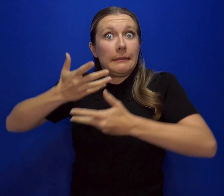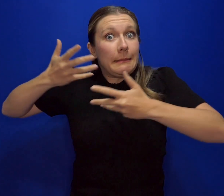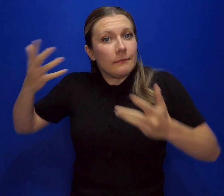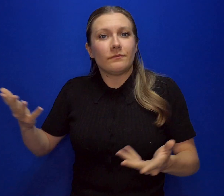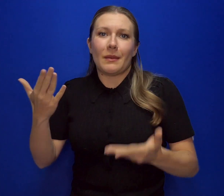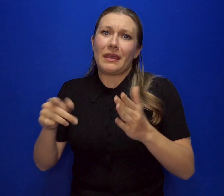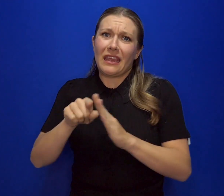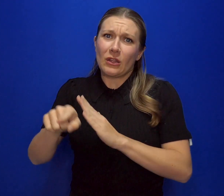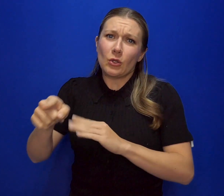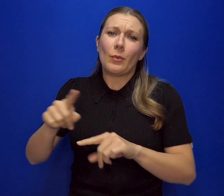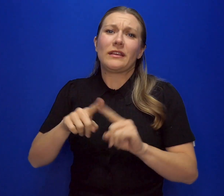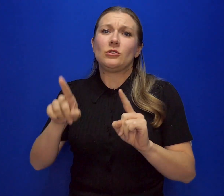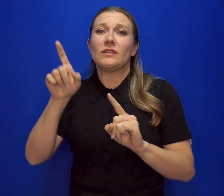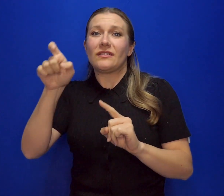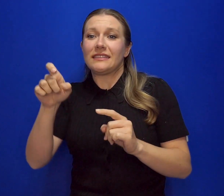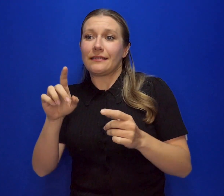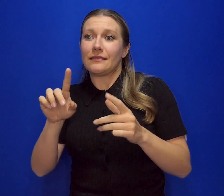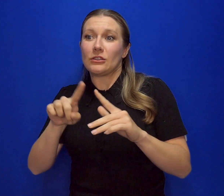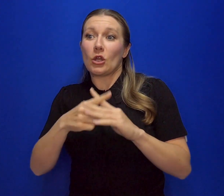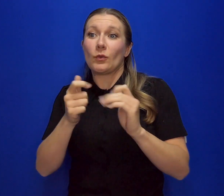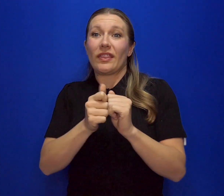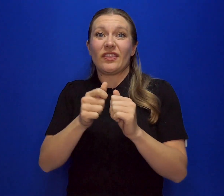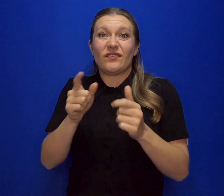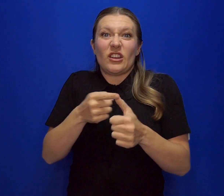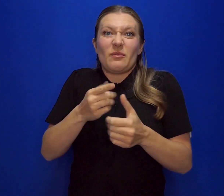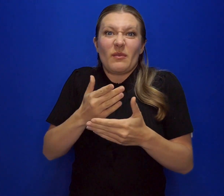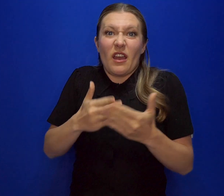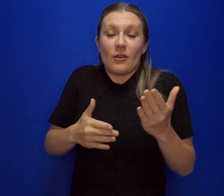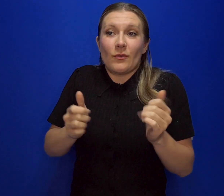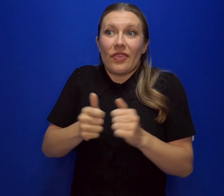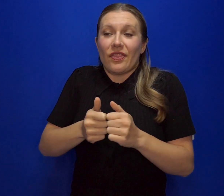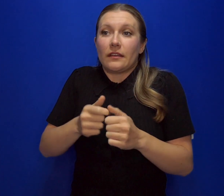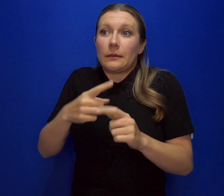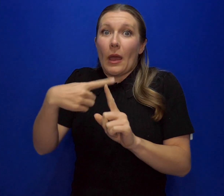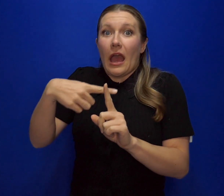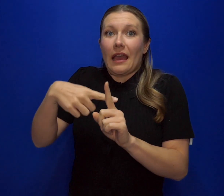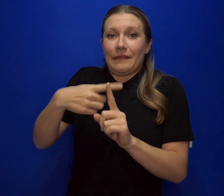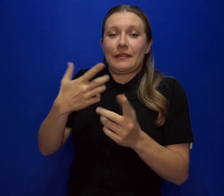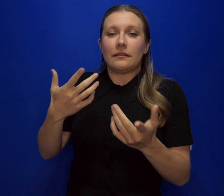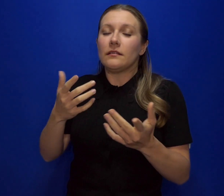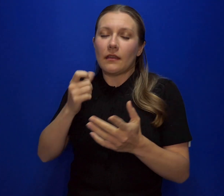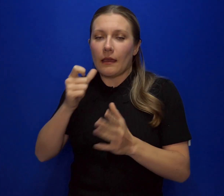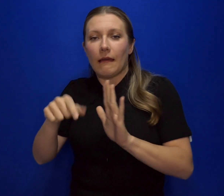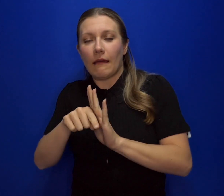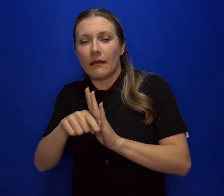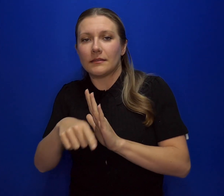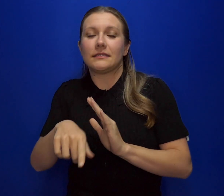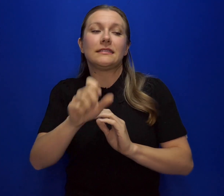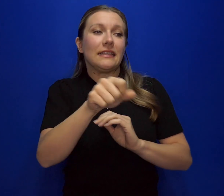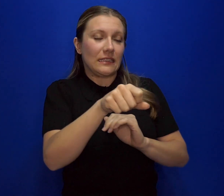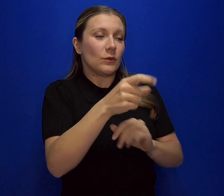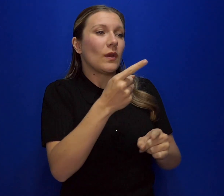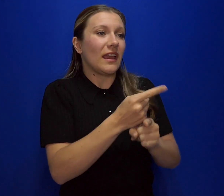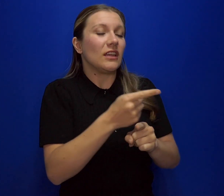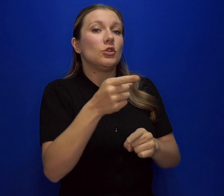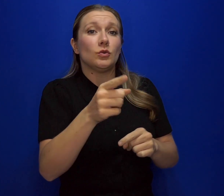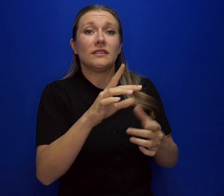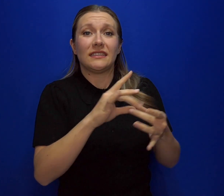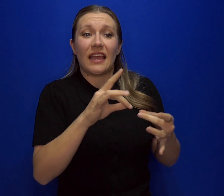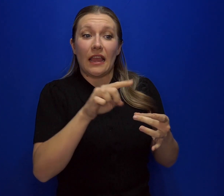say it backwards. You know You do. I mean? Yeah. And also bring in, and these are the preventative things that we're doing from the